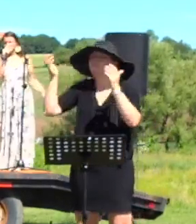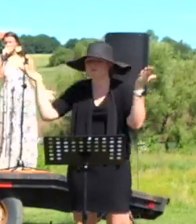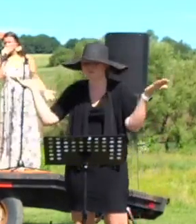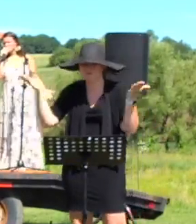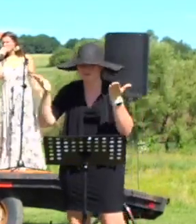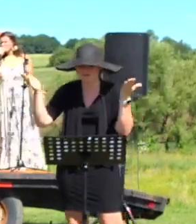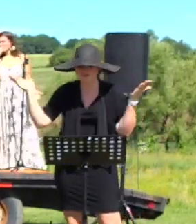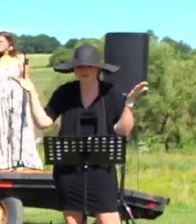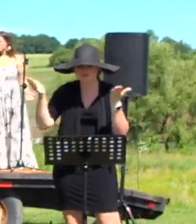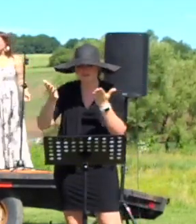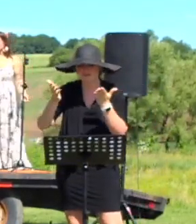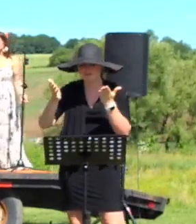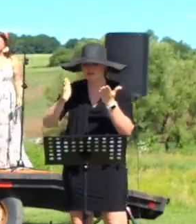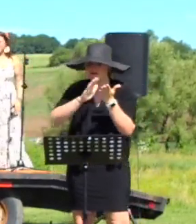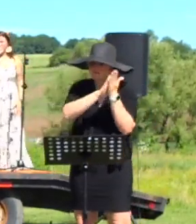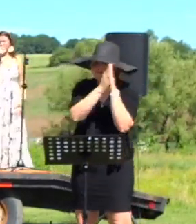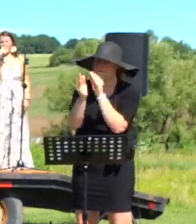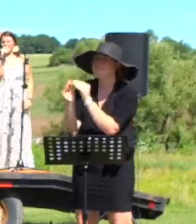all I